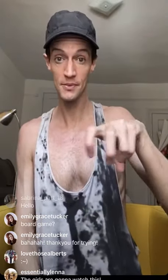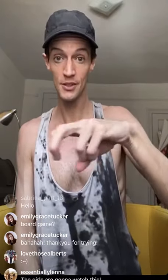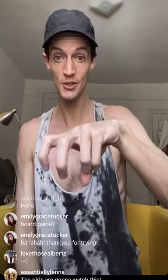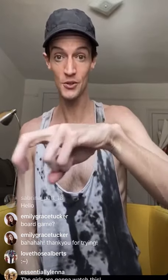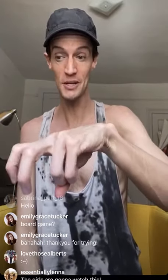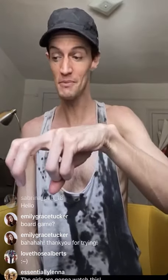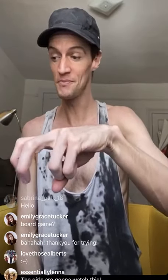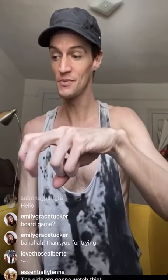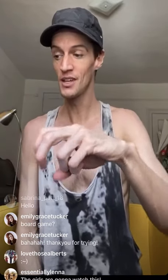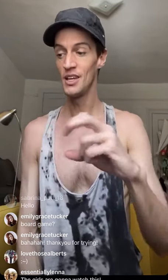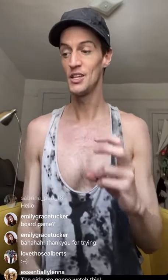trip,